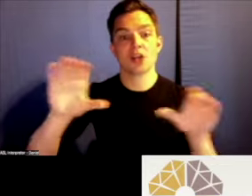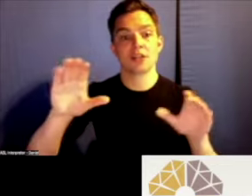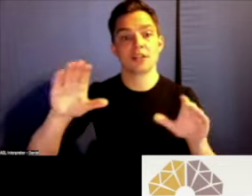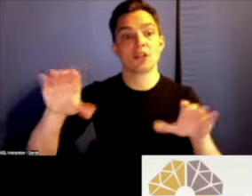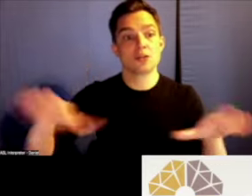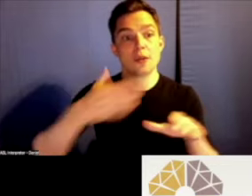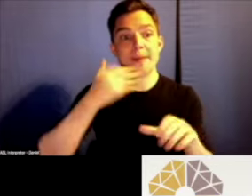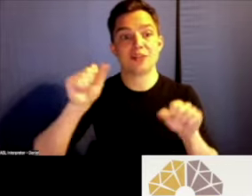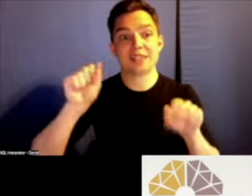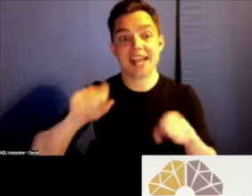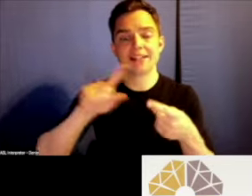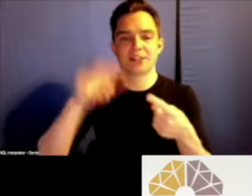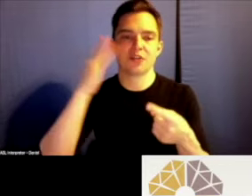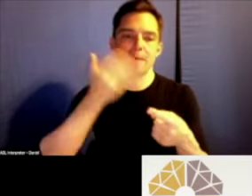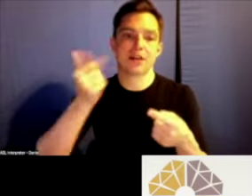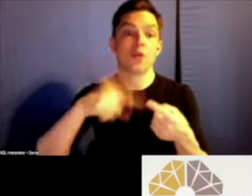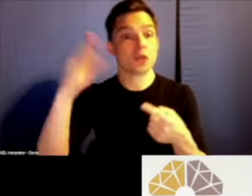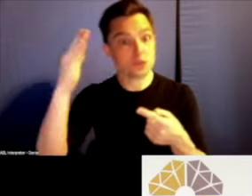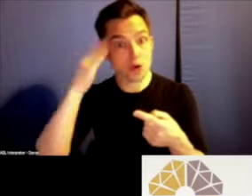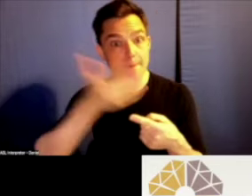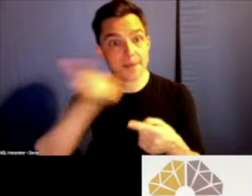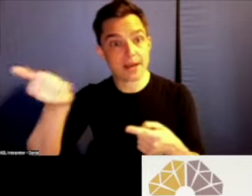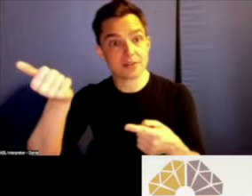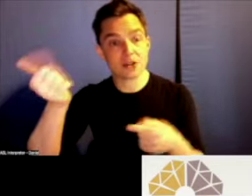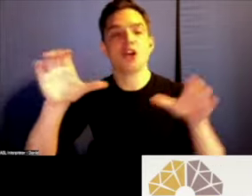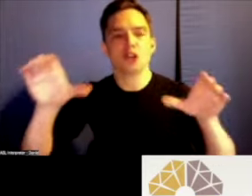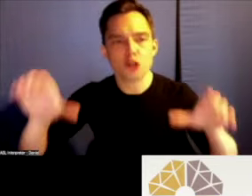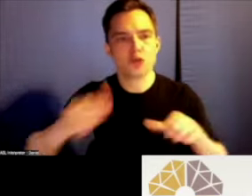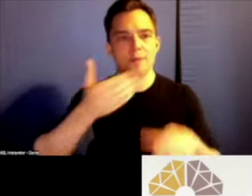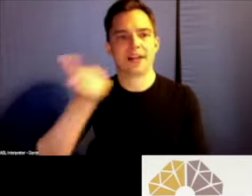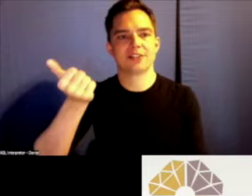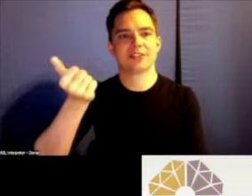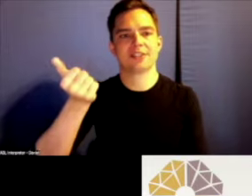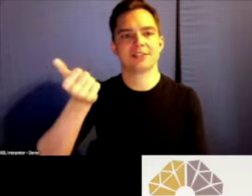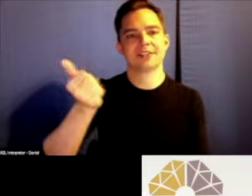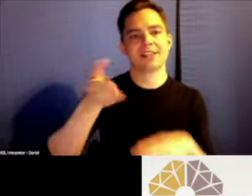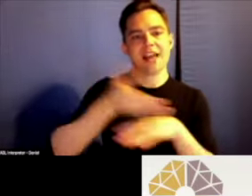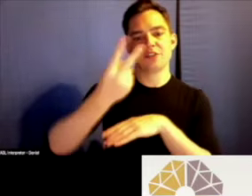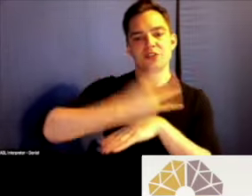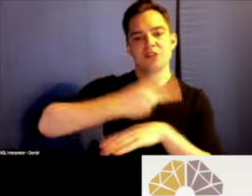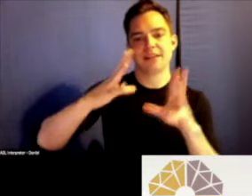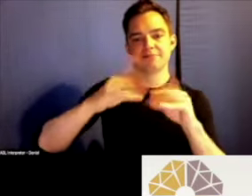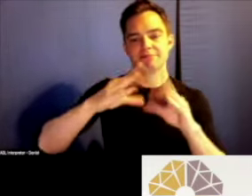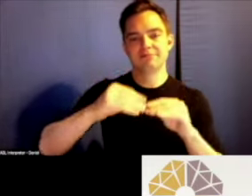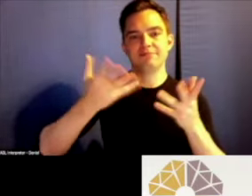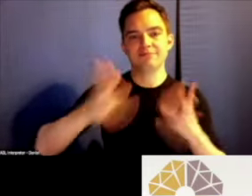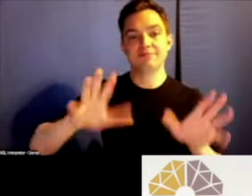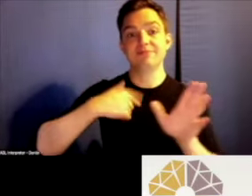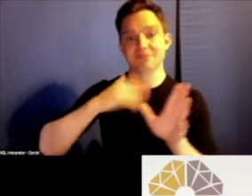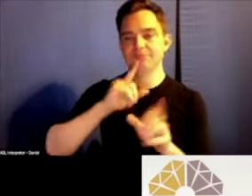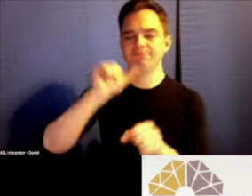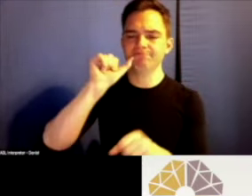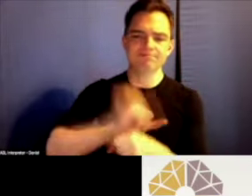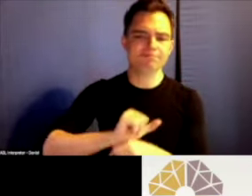you know better. Then when you know better, you do better. After this 2-day convening, I am